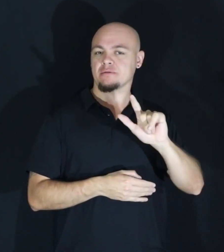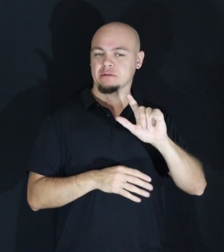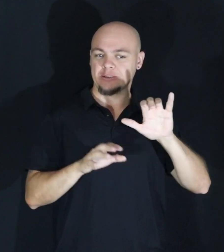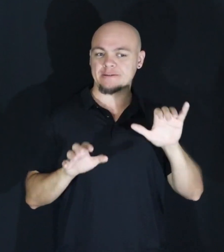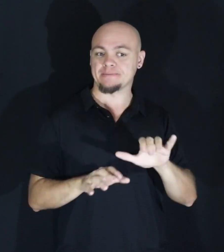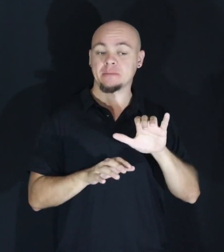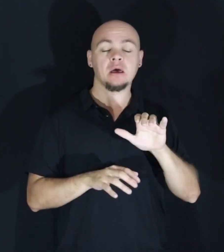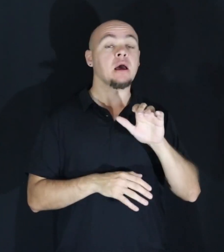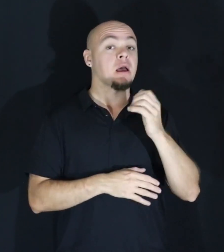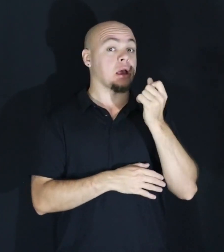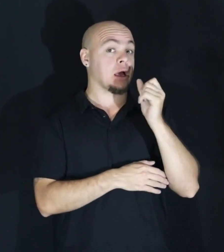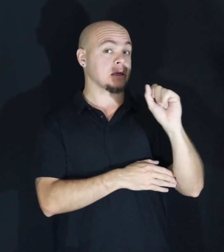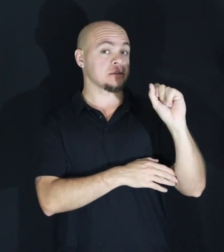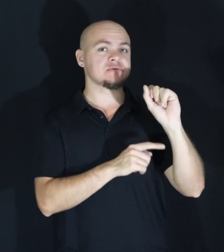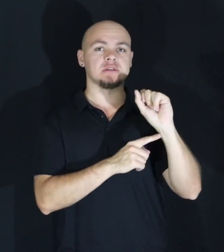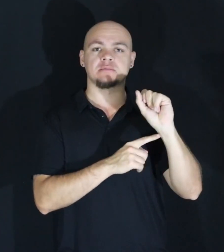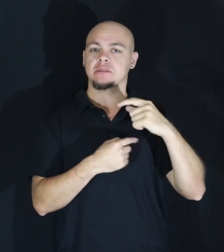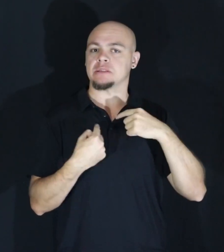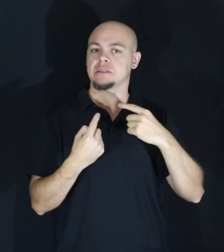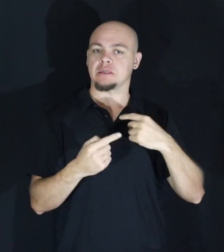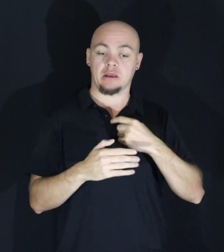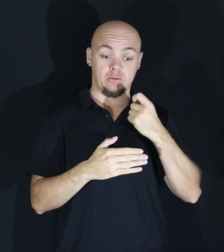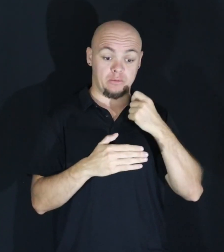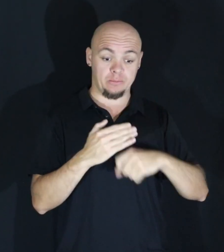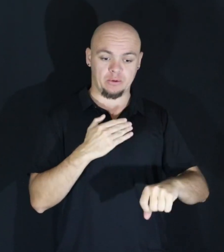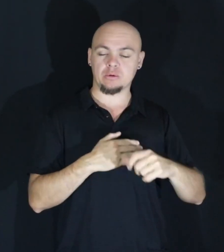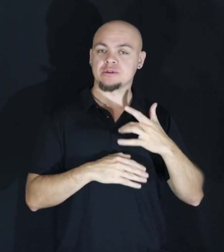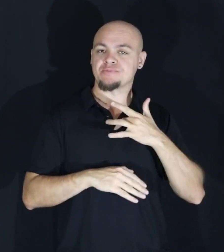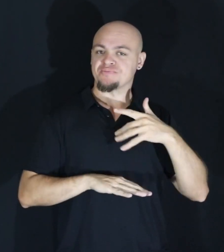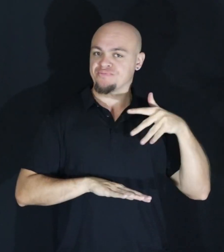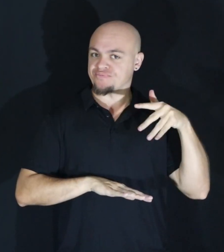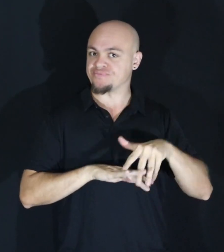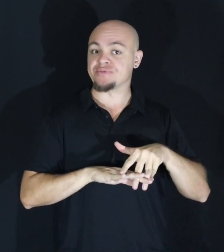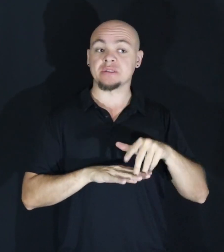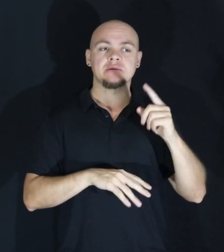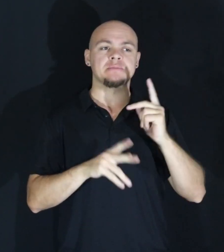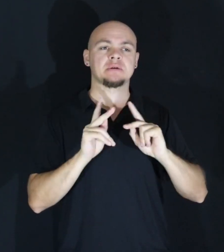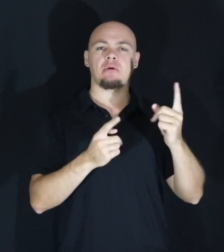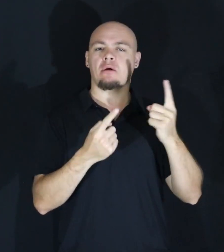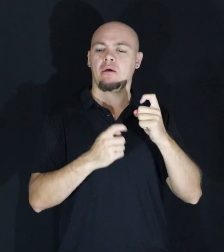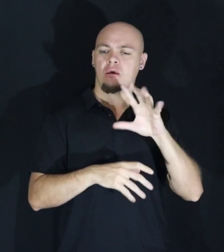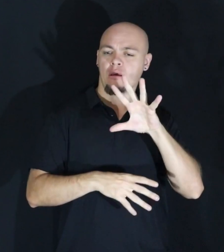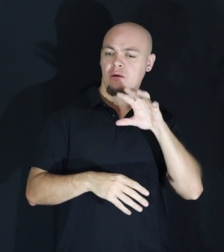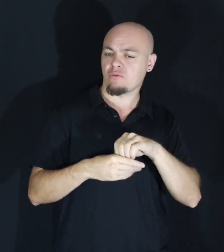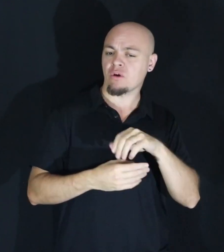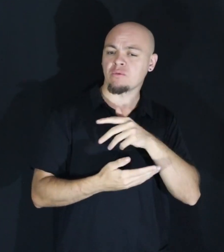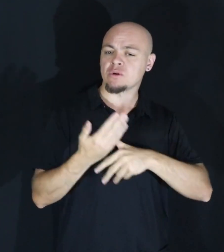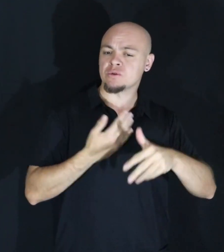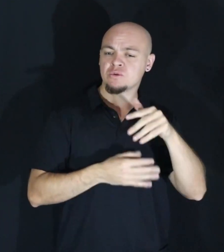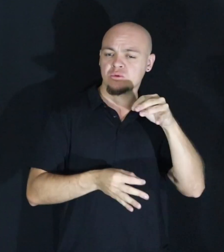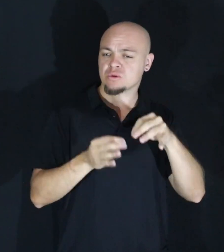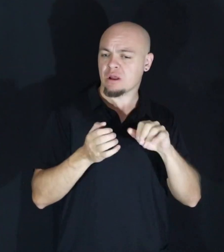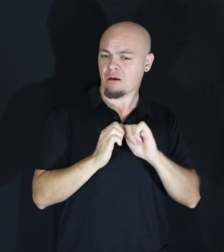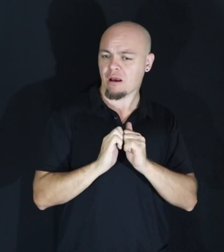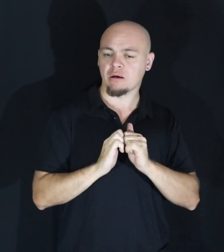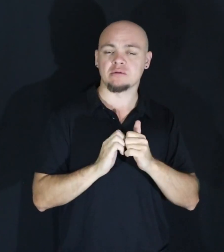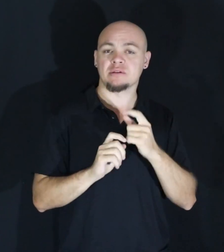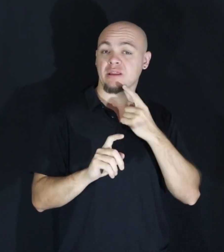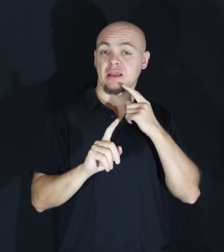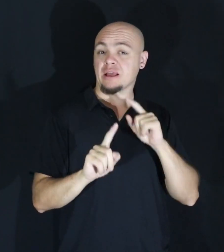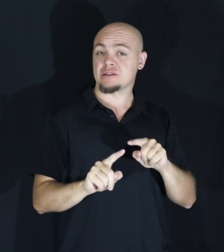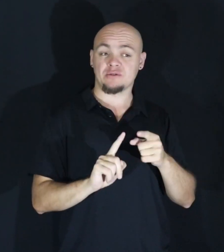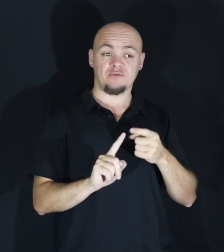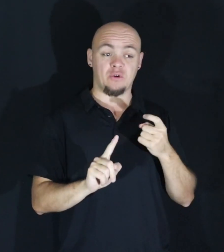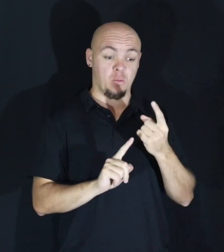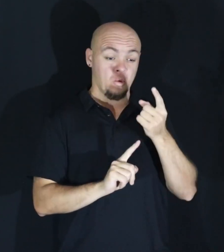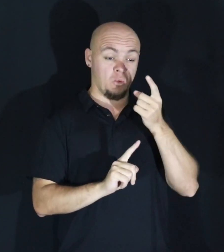Activism has been embedded in me since the day I was created. So when someone asks me, how'd you get involved with social justice? The answer doesn't come from just